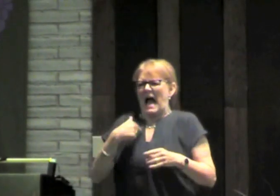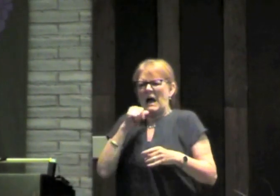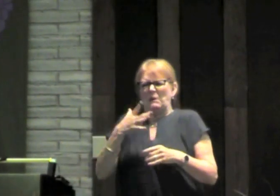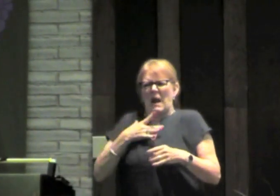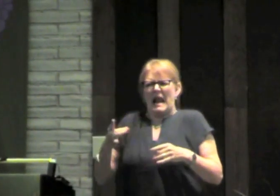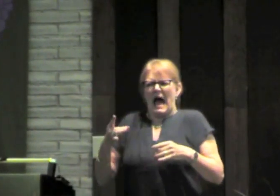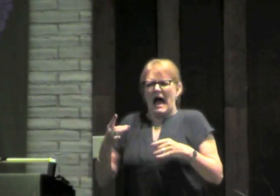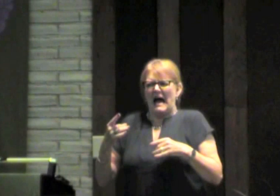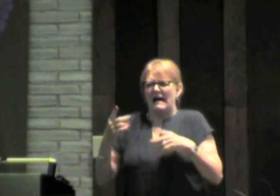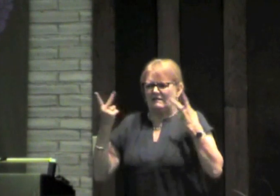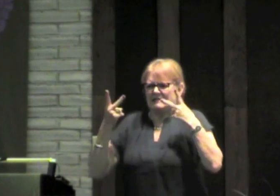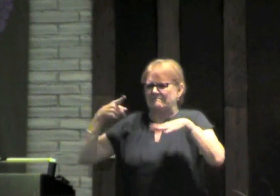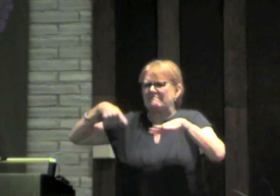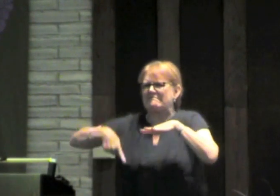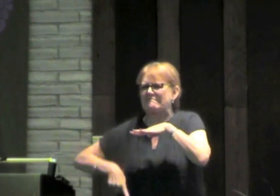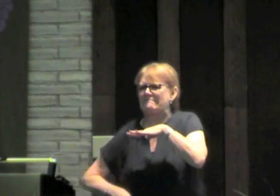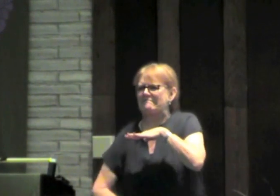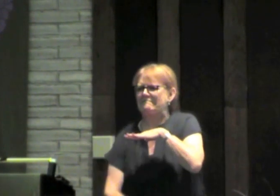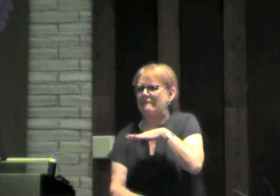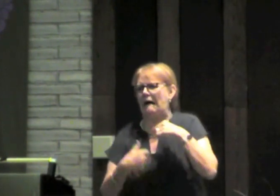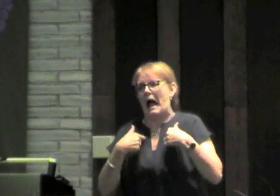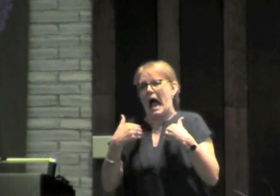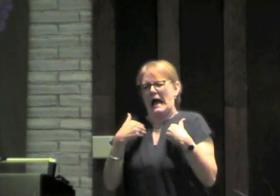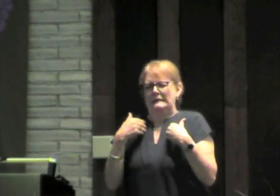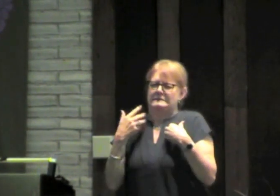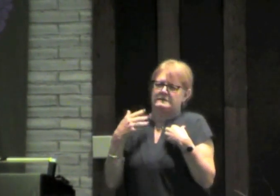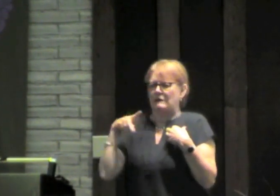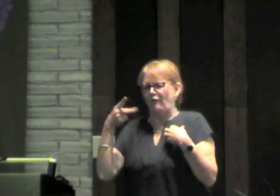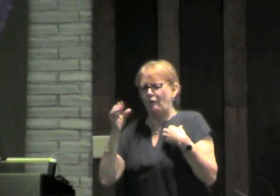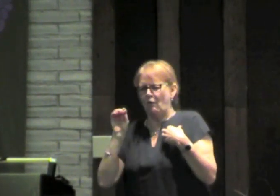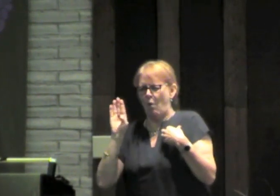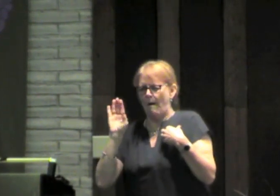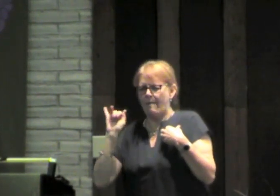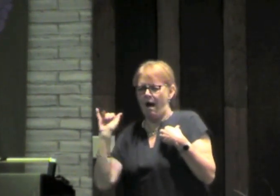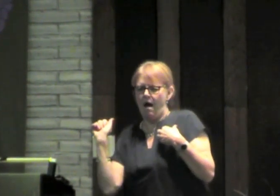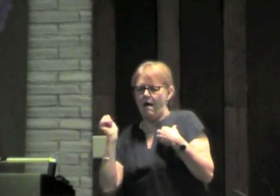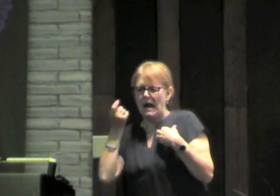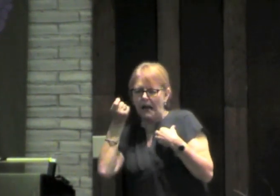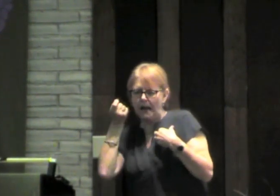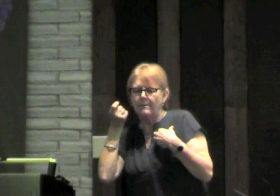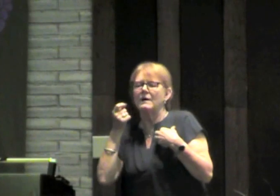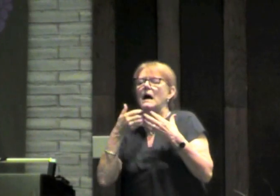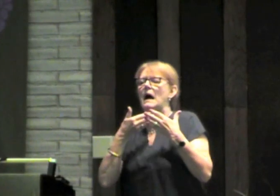This is quite an interesting experience for me because I don't like to go underground. I have a bit of a phobia that